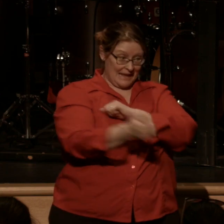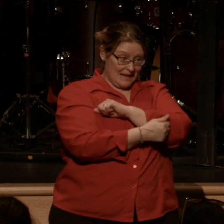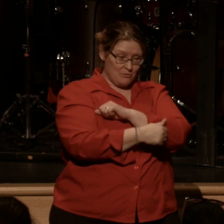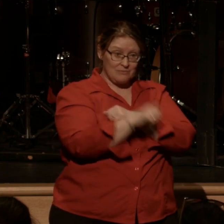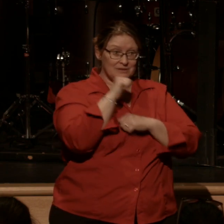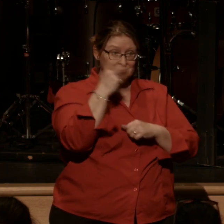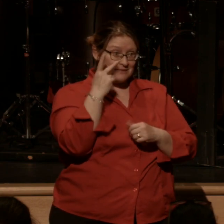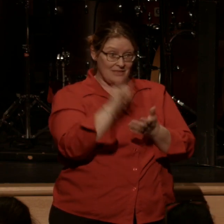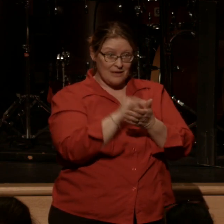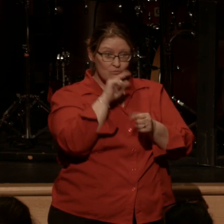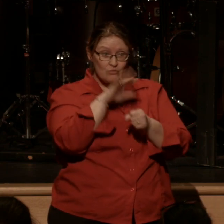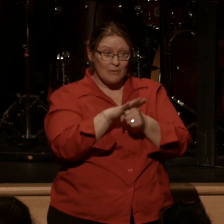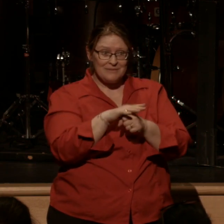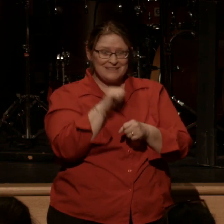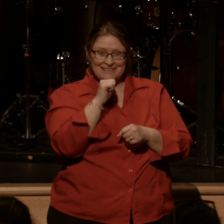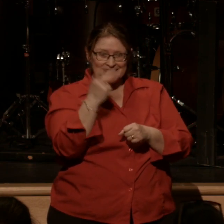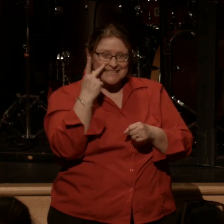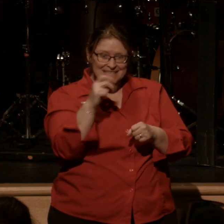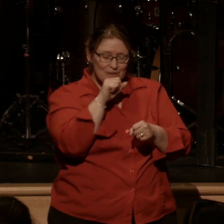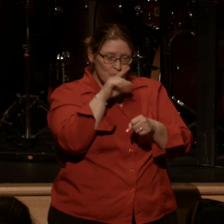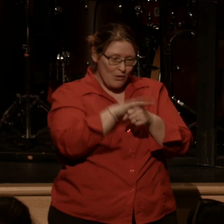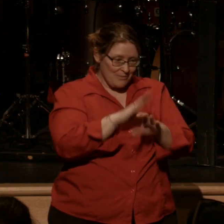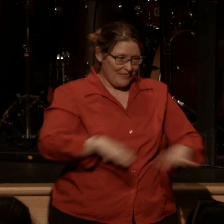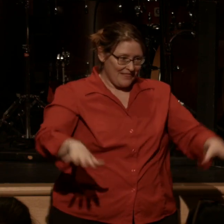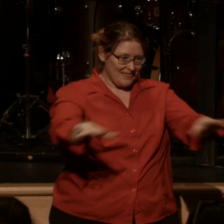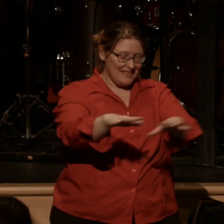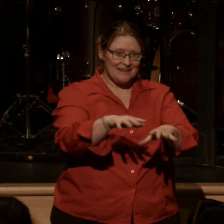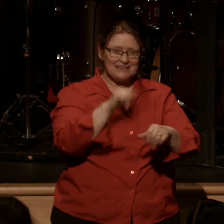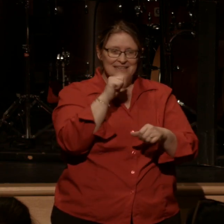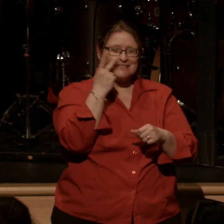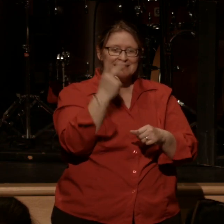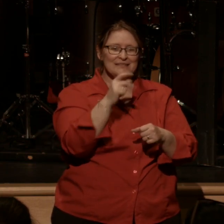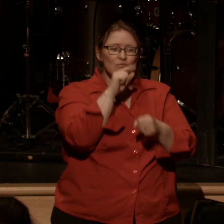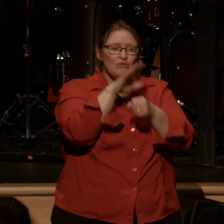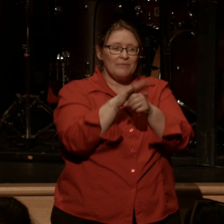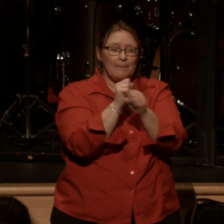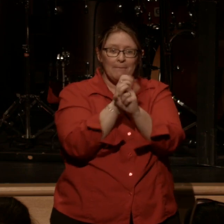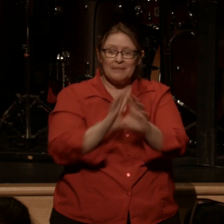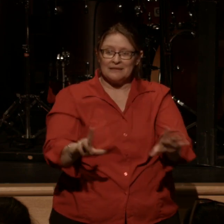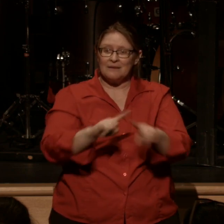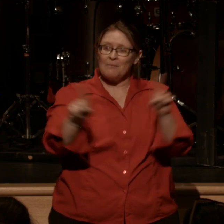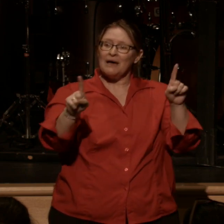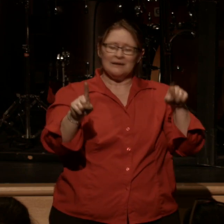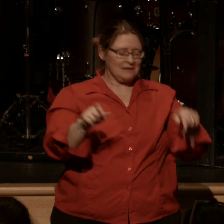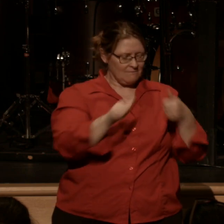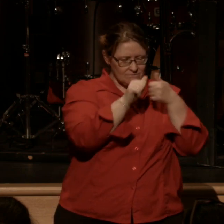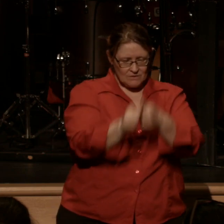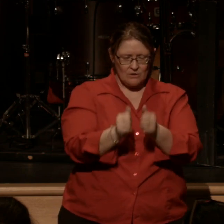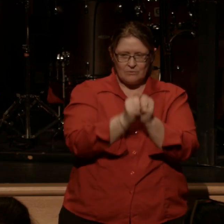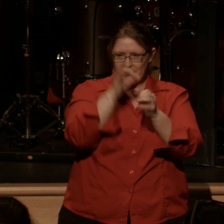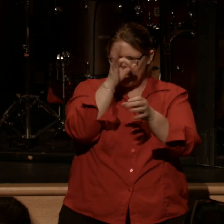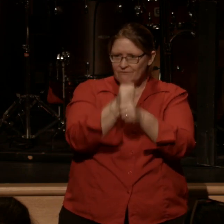didn't see that promise. He didn't get to see the promise of the land. He didn't get to see the promise of blessing, but he acted in faith.